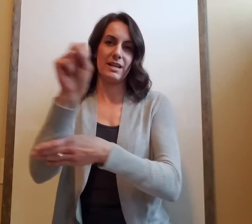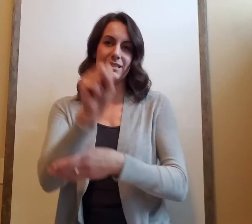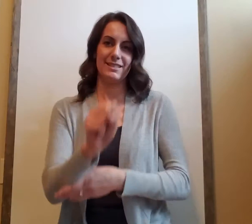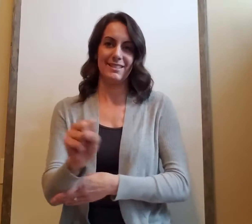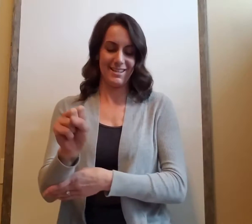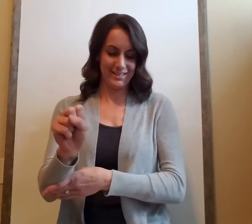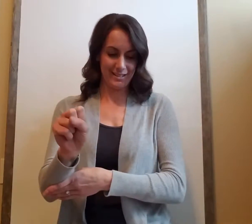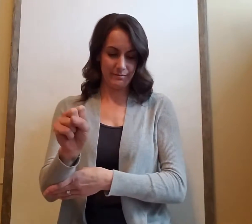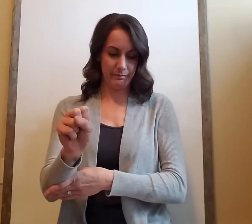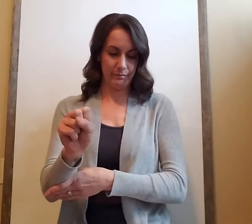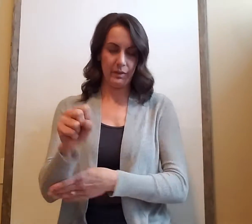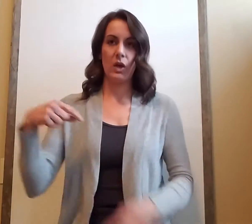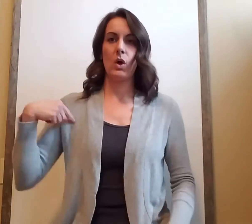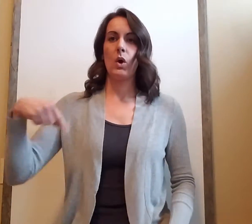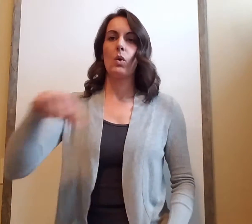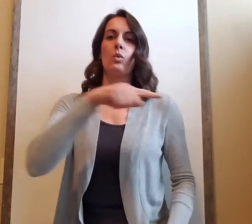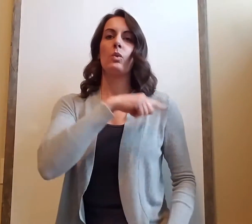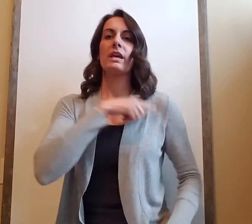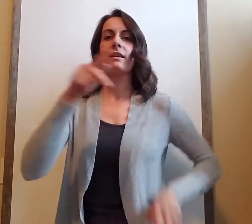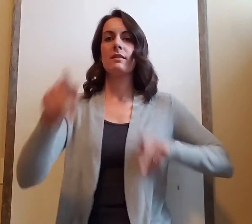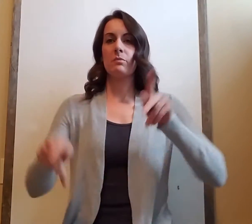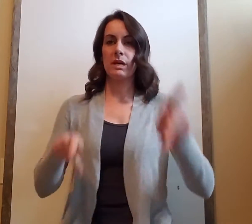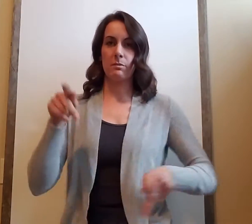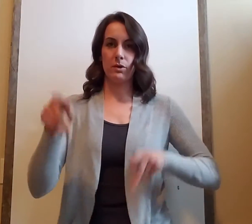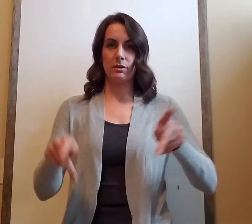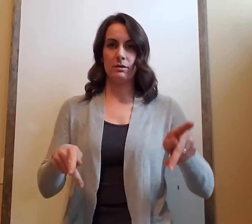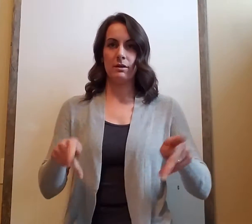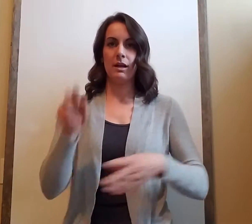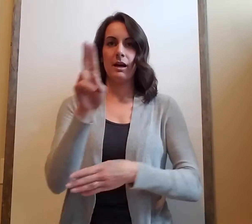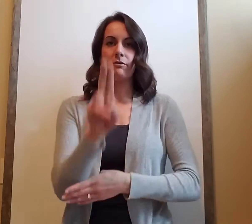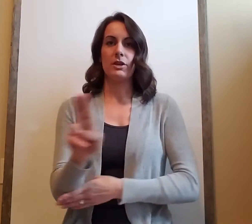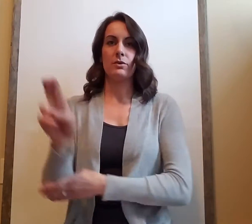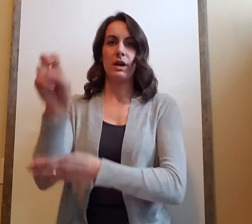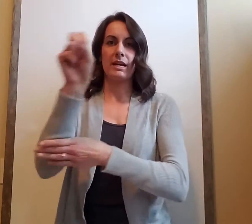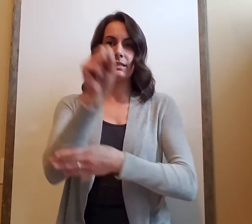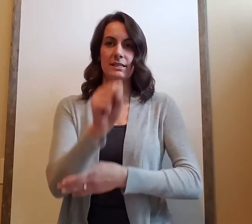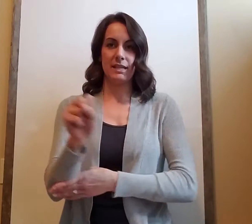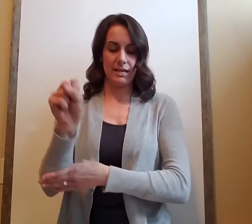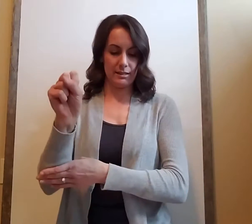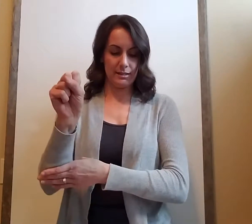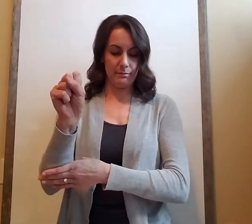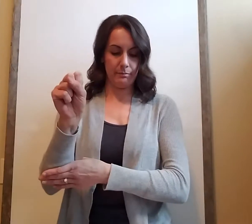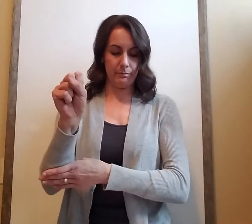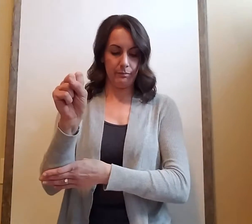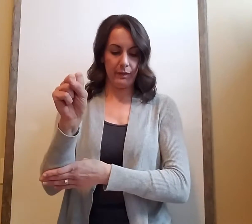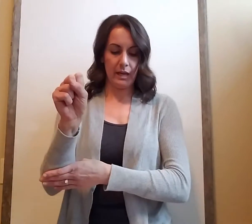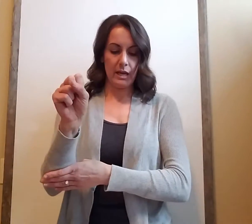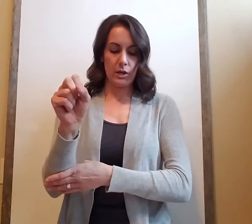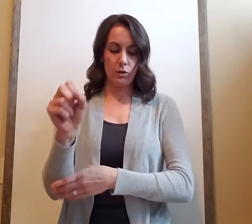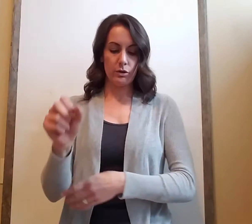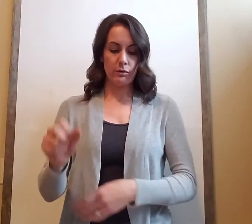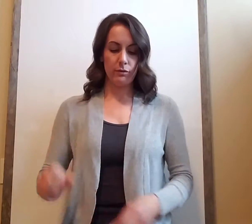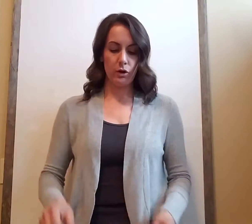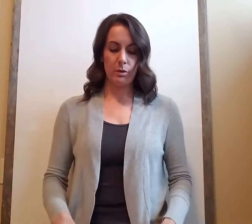United States. We the people of the United States. In order to form a